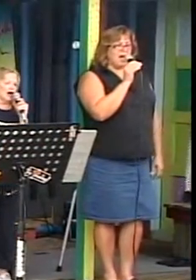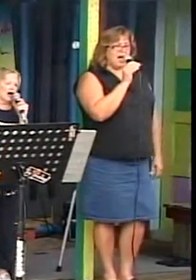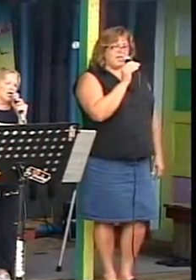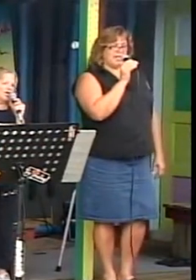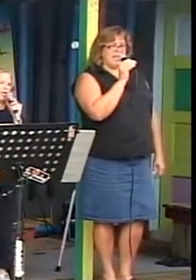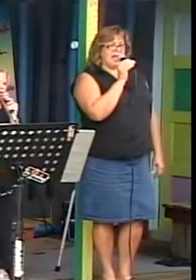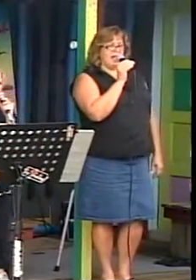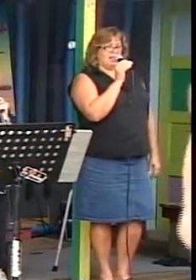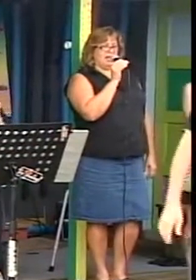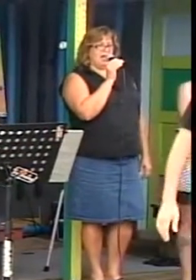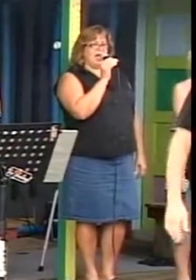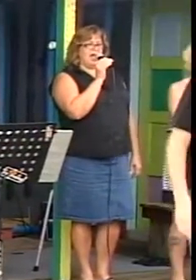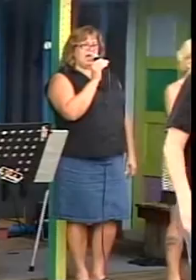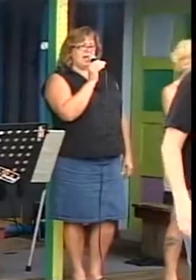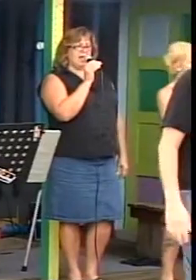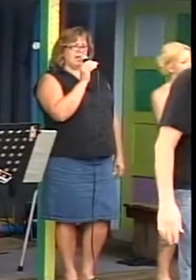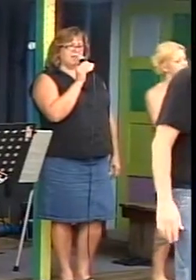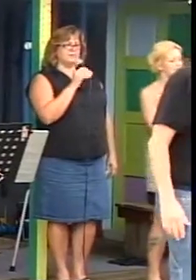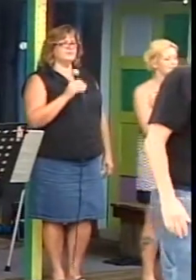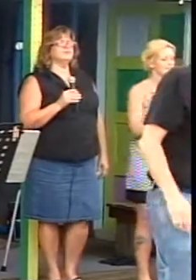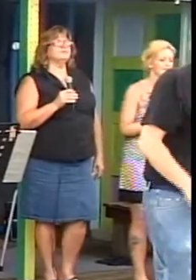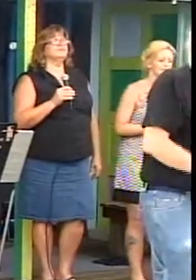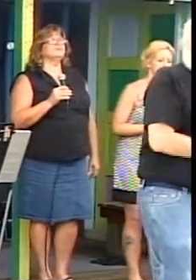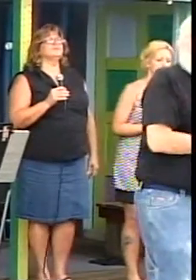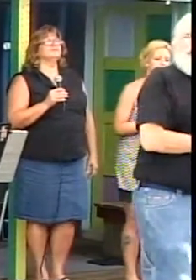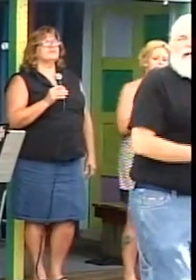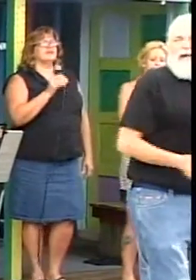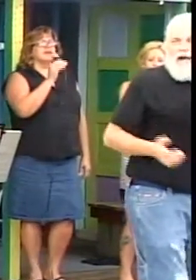the Lion and the Lamb.